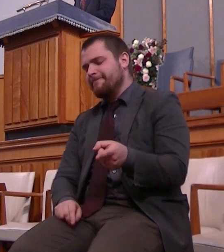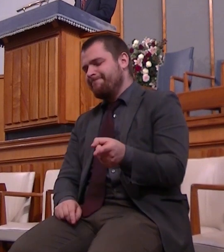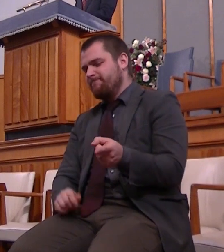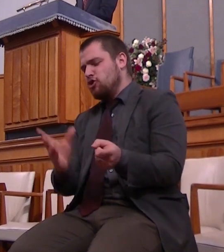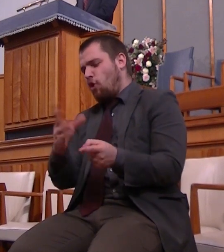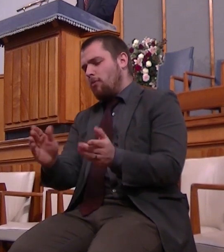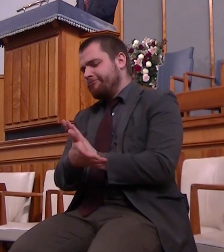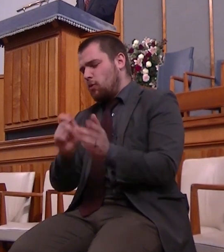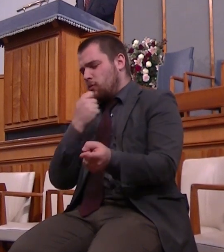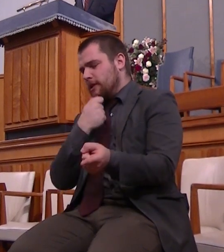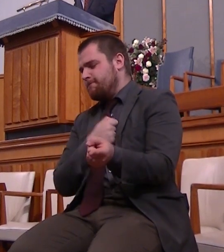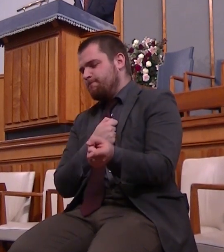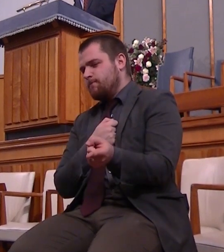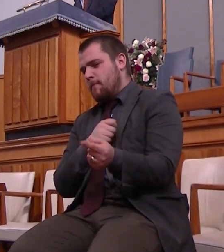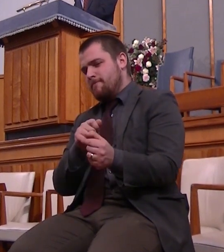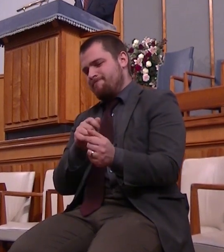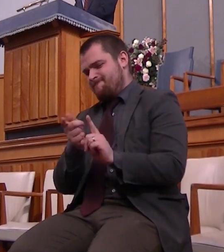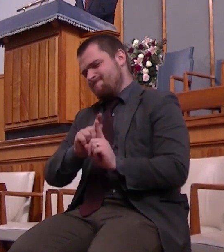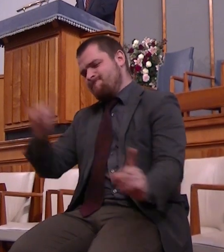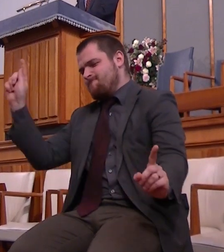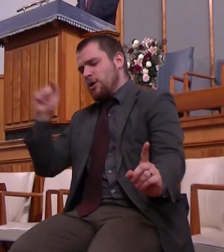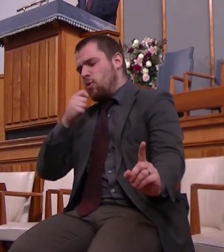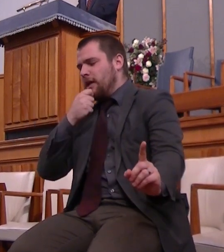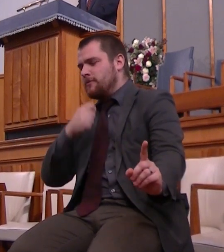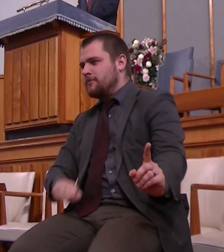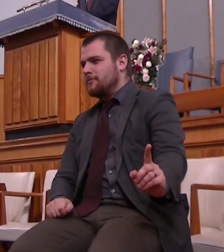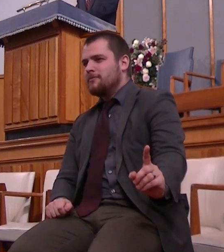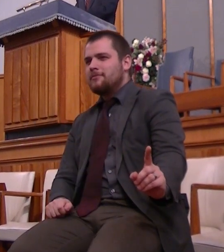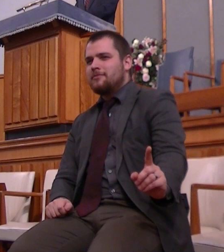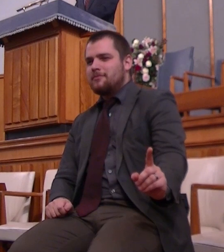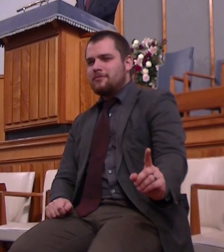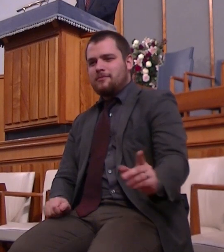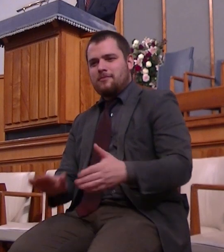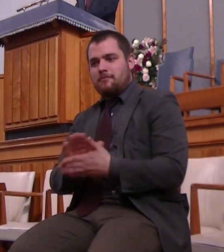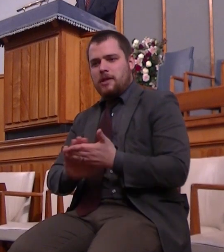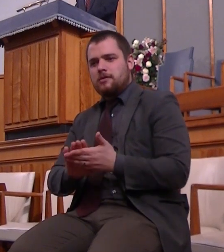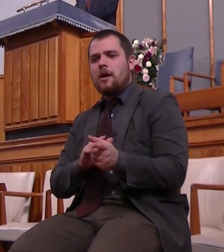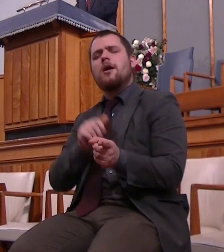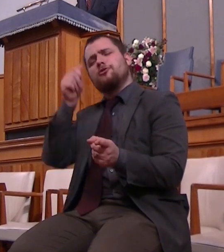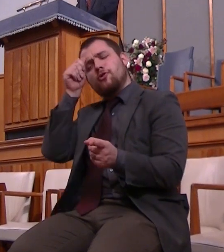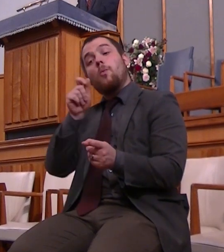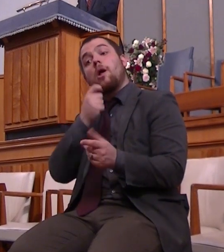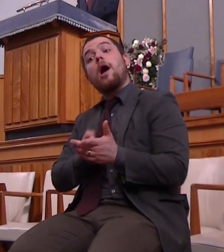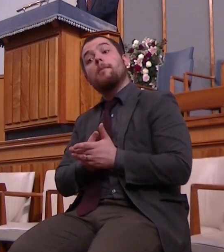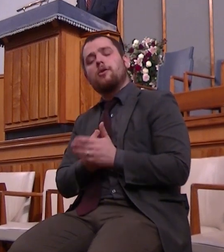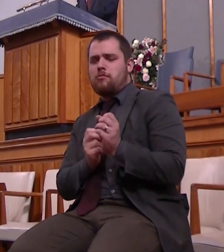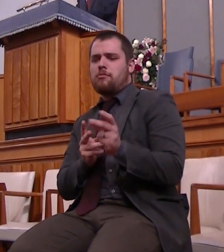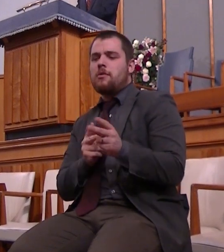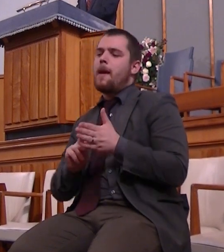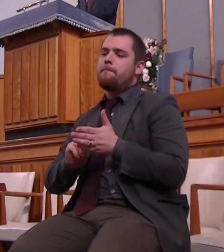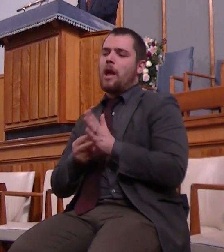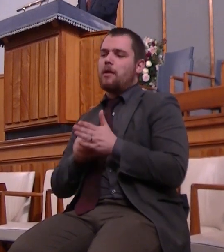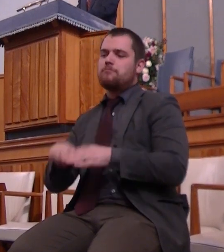soul, that he'd become alienated from God. And so God already had a plan to